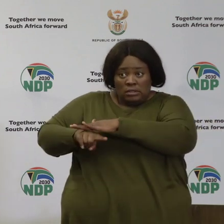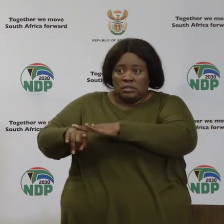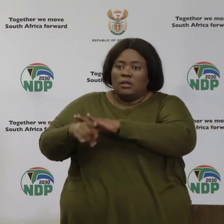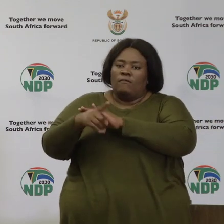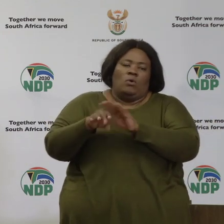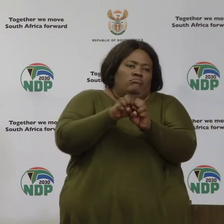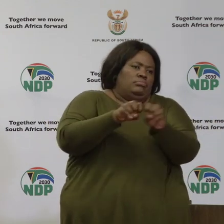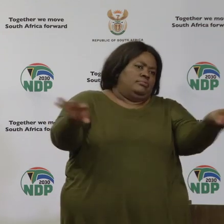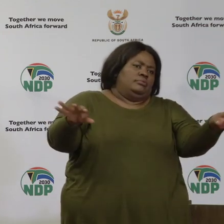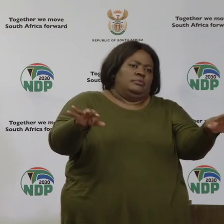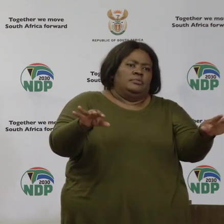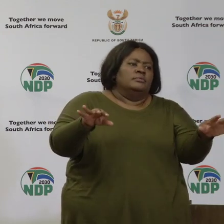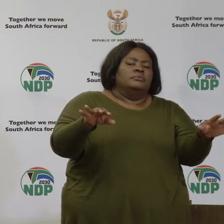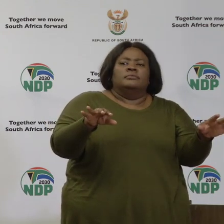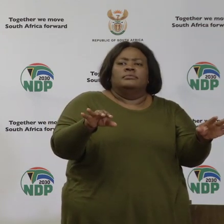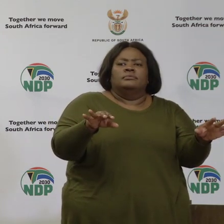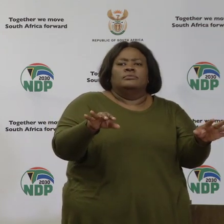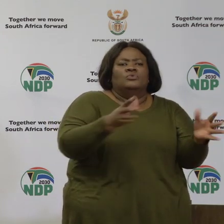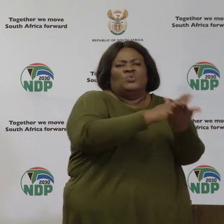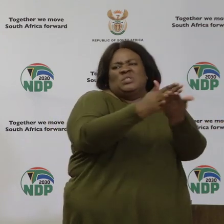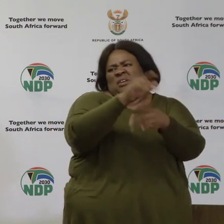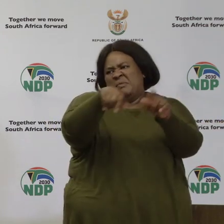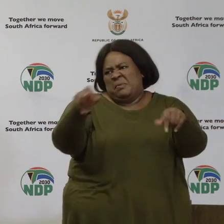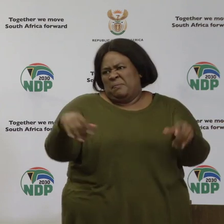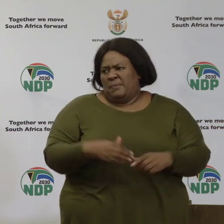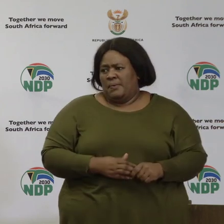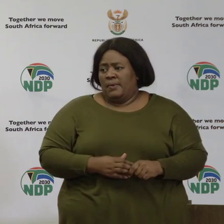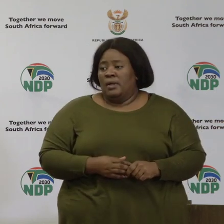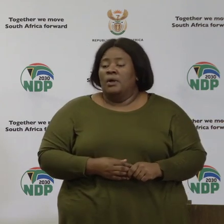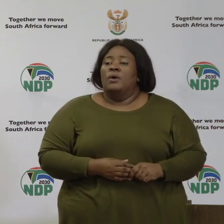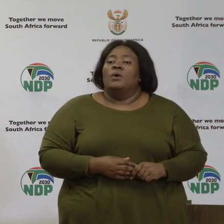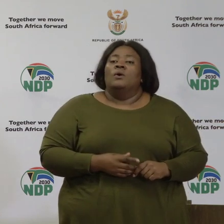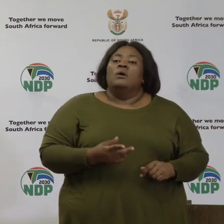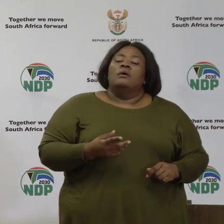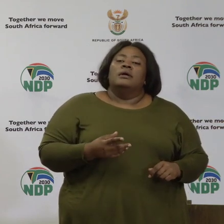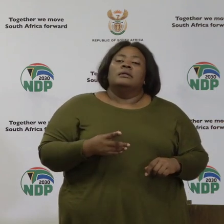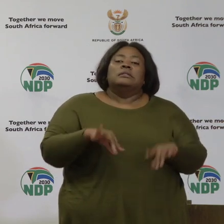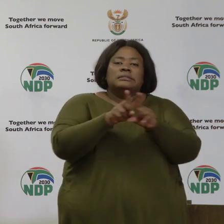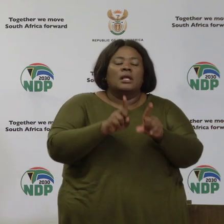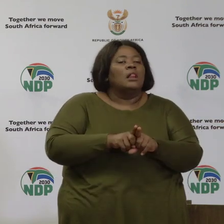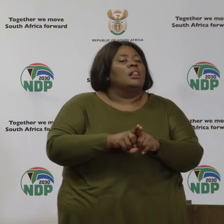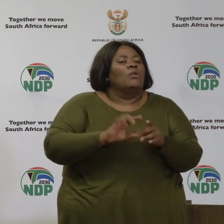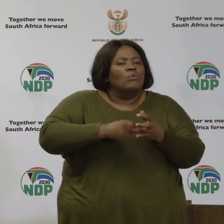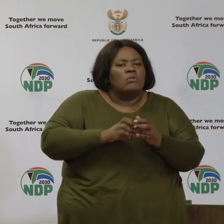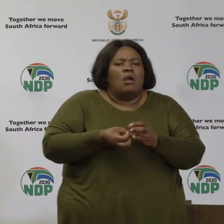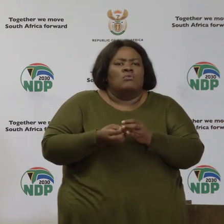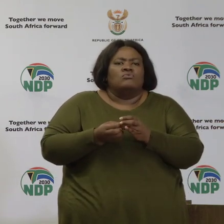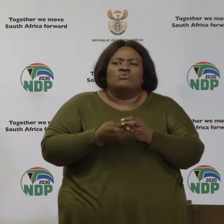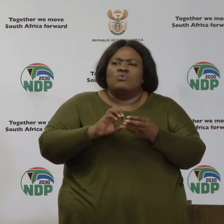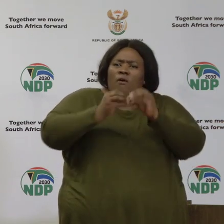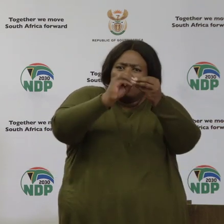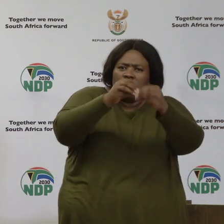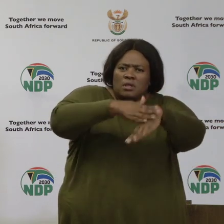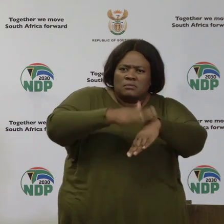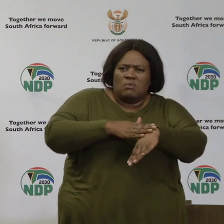distribution. We are still sharpening our communication to our people on